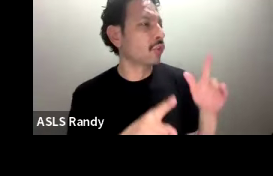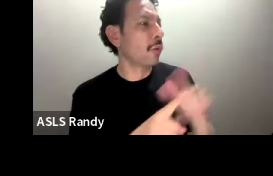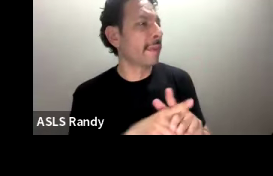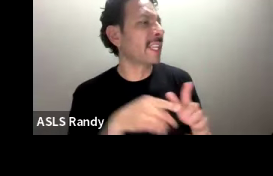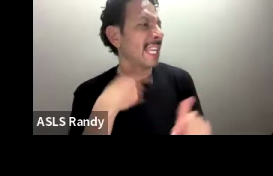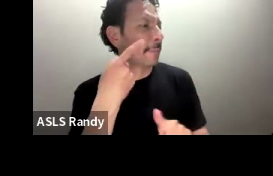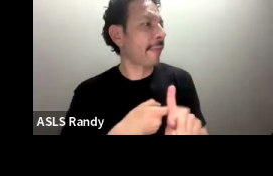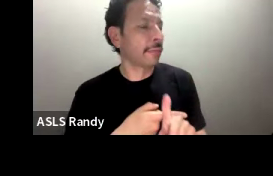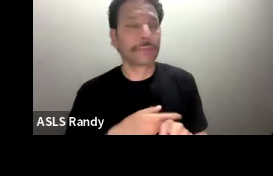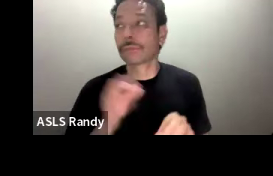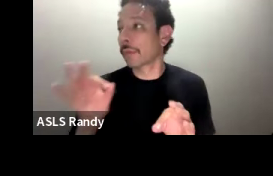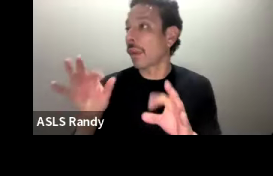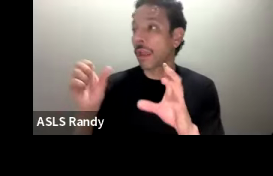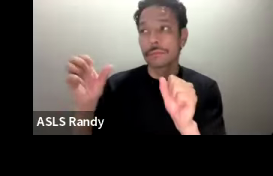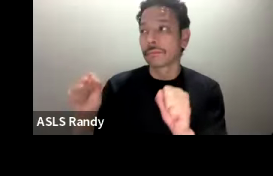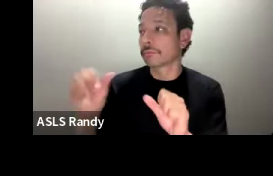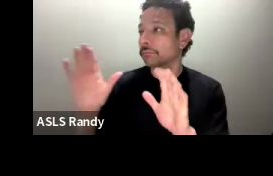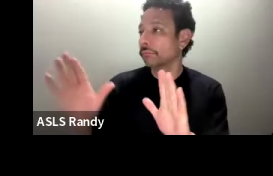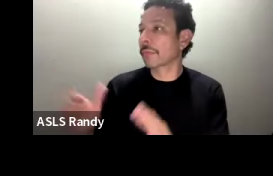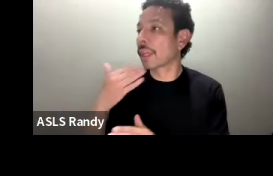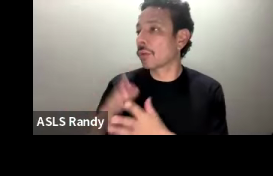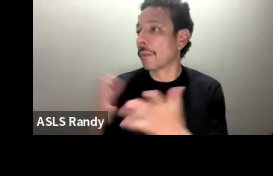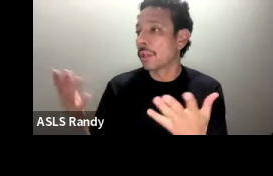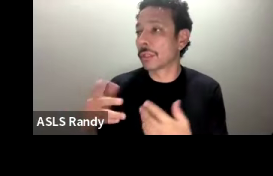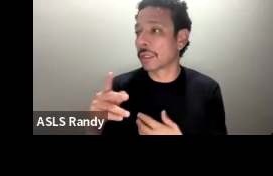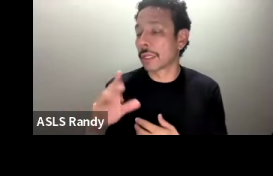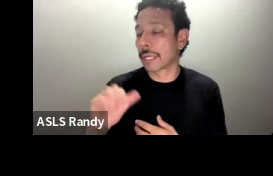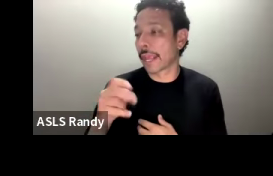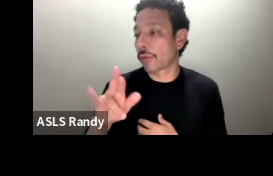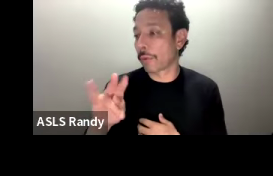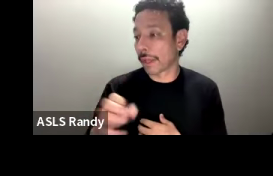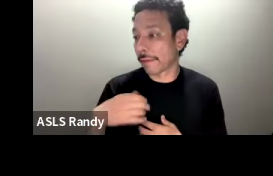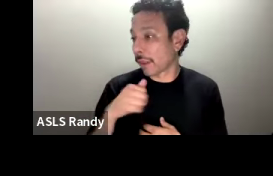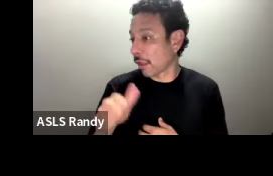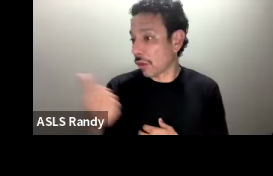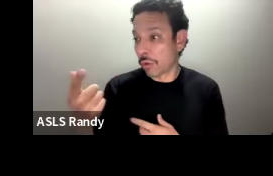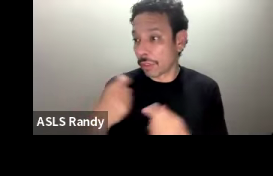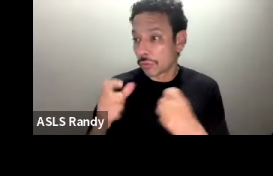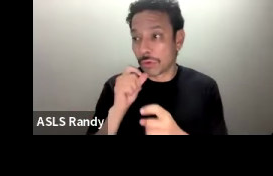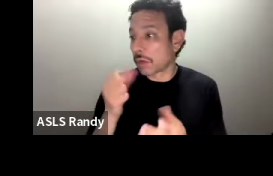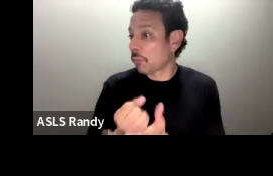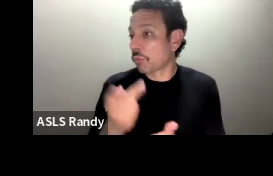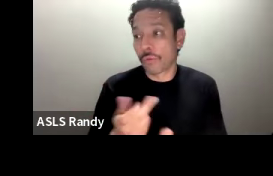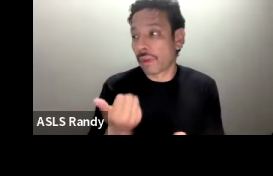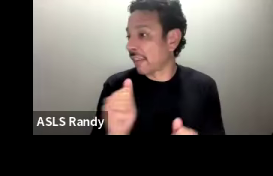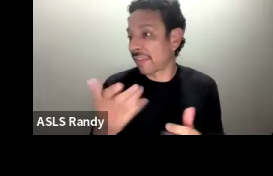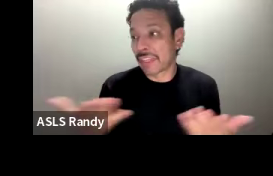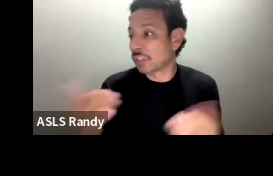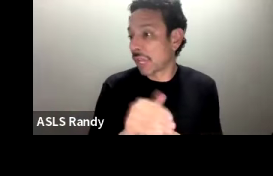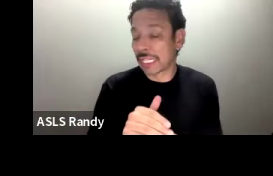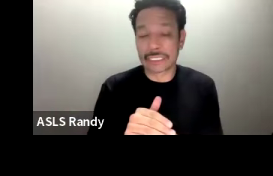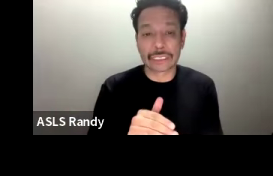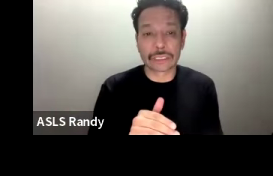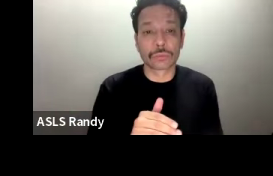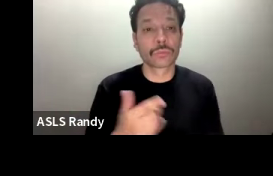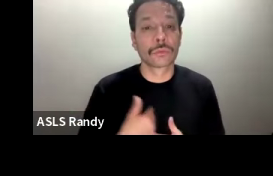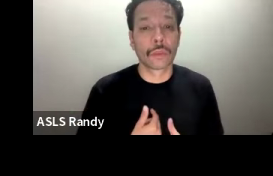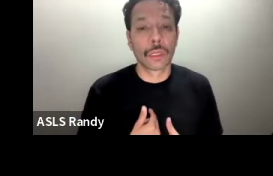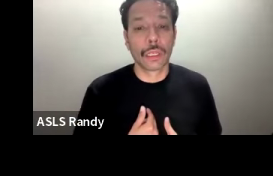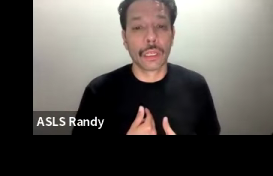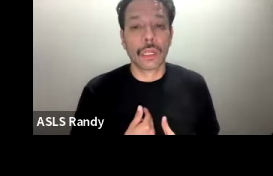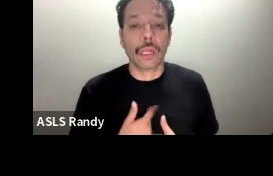month. Awesome. Thank you so much, Catherine. Anybody has questions? We don't need to approve anything tonight. This